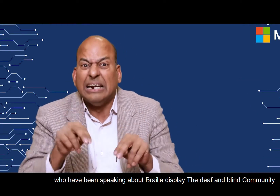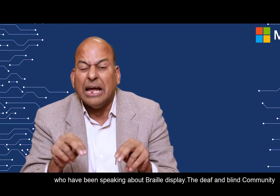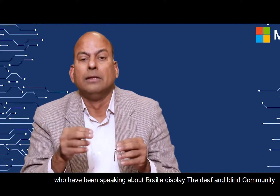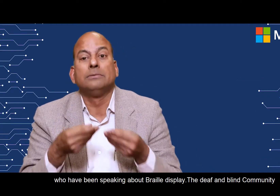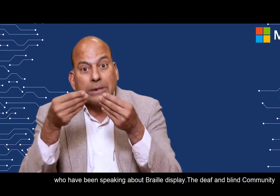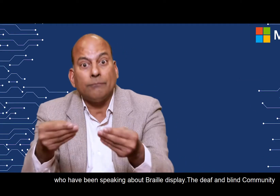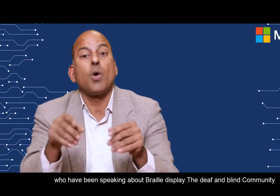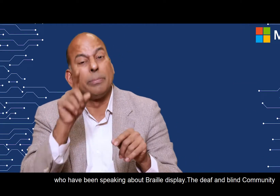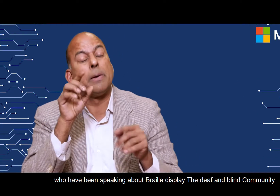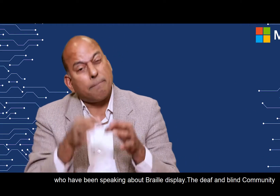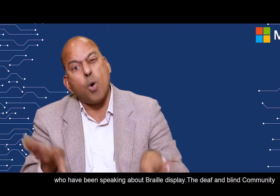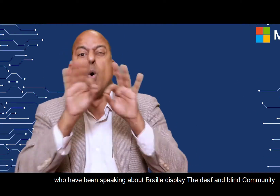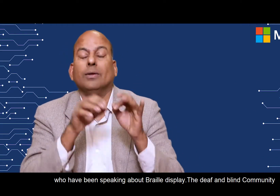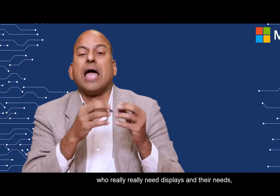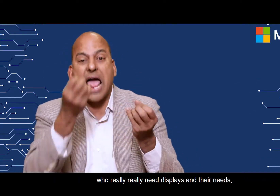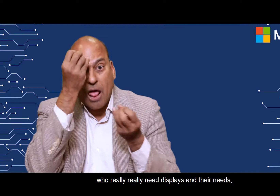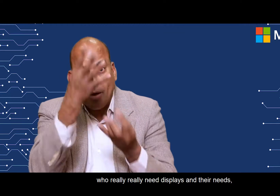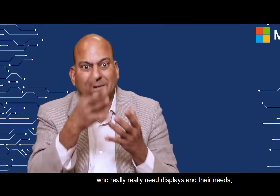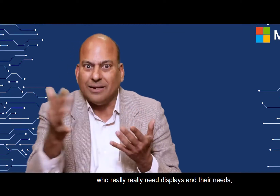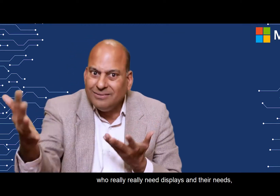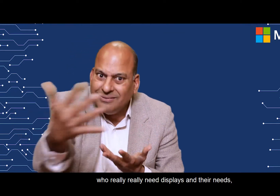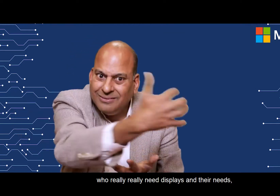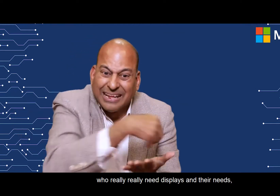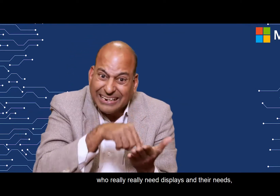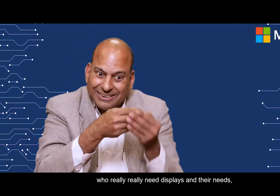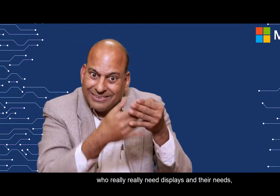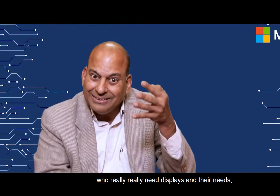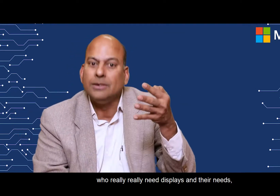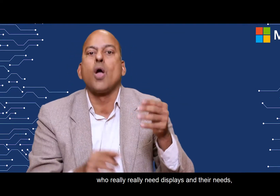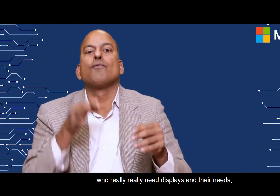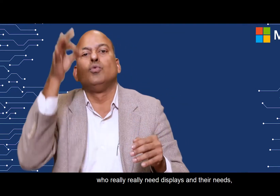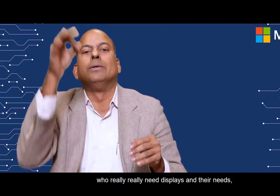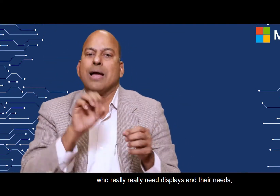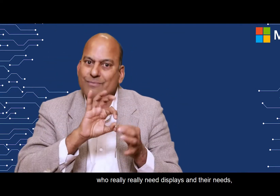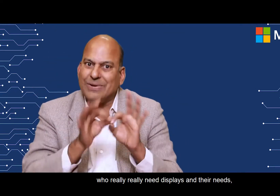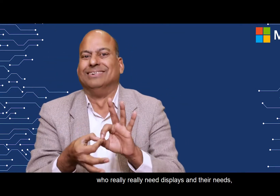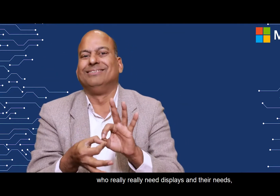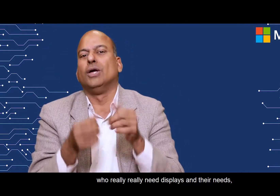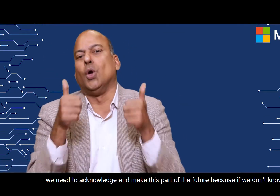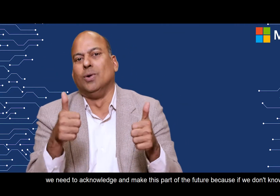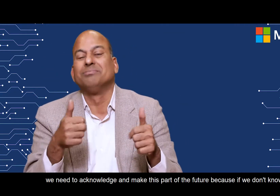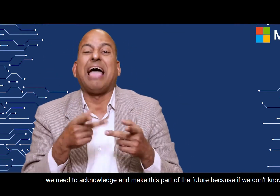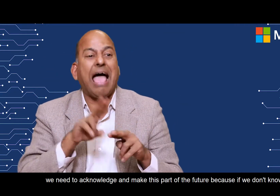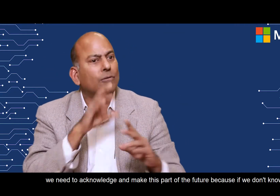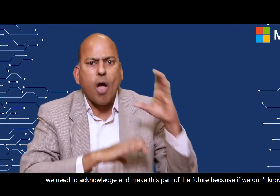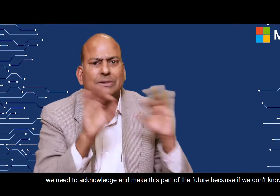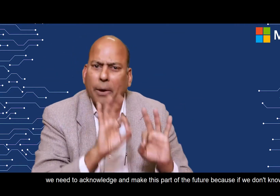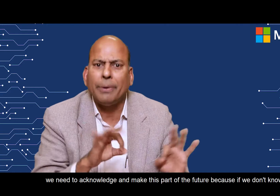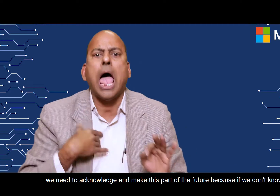braille display, the deaf and blind community who really need displays and their needs. We need to